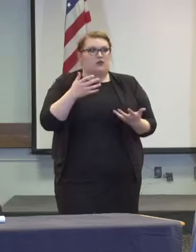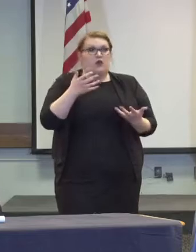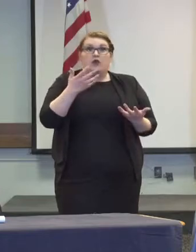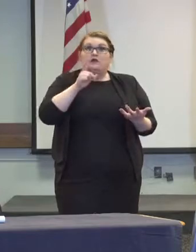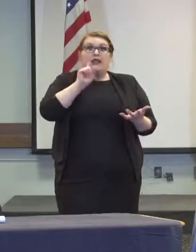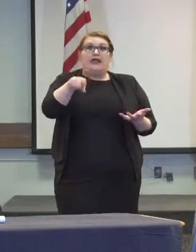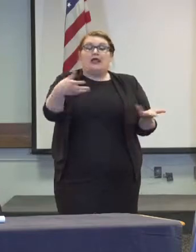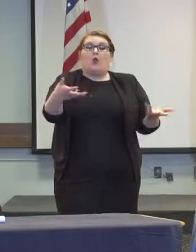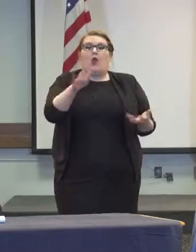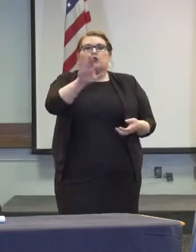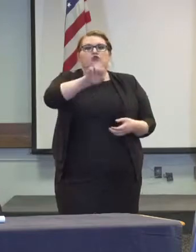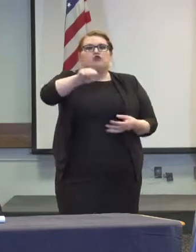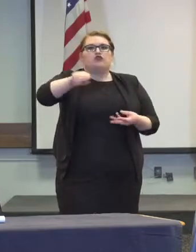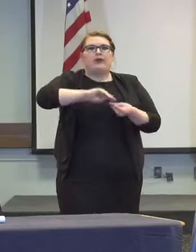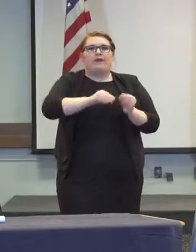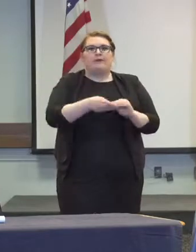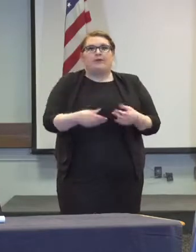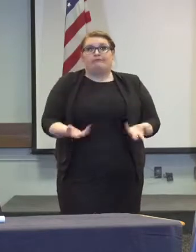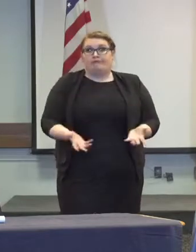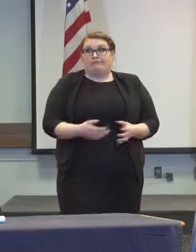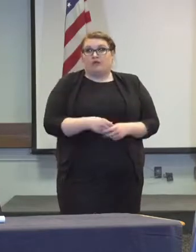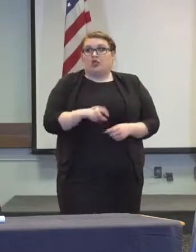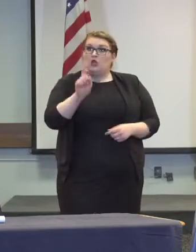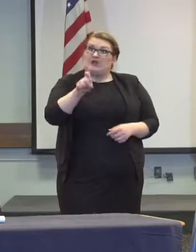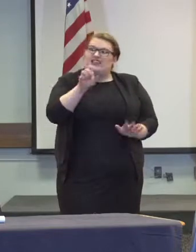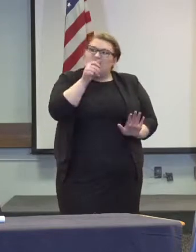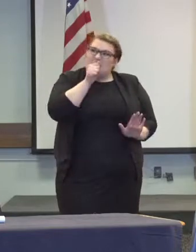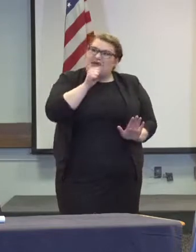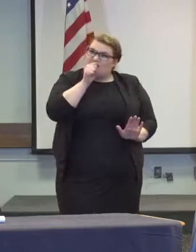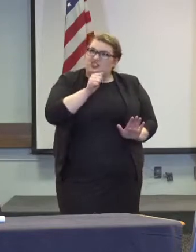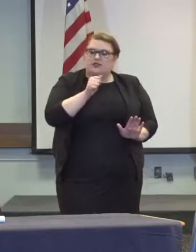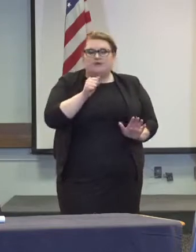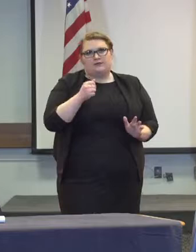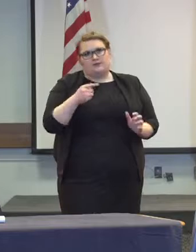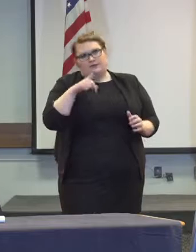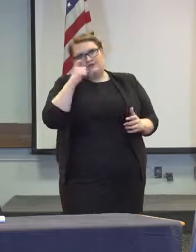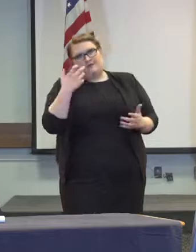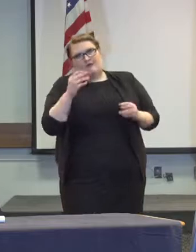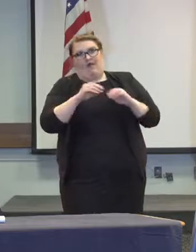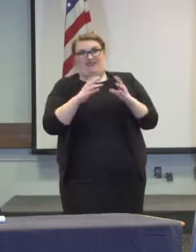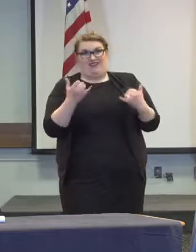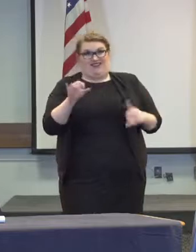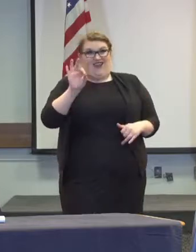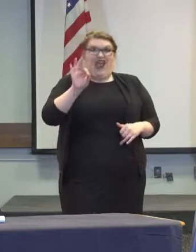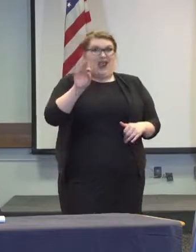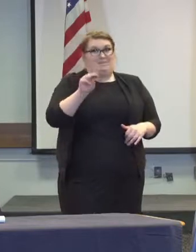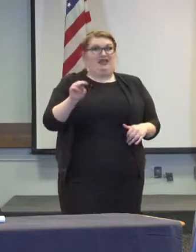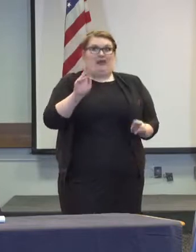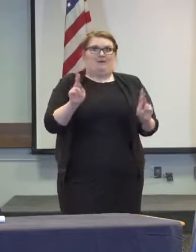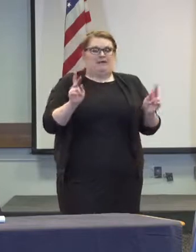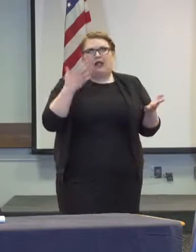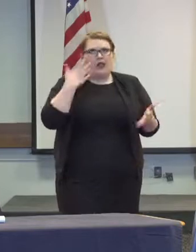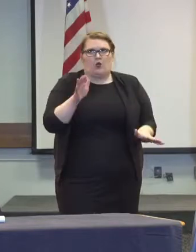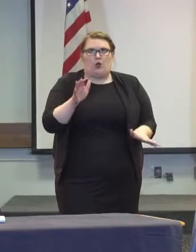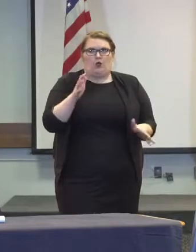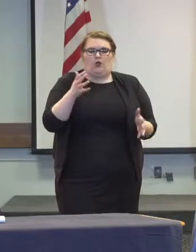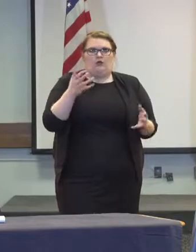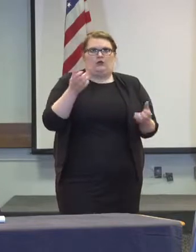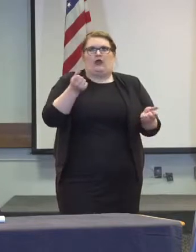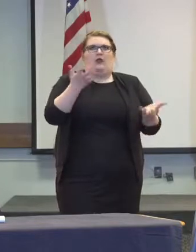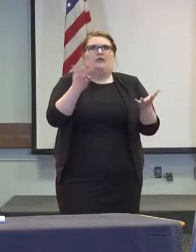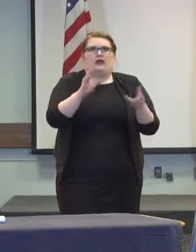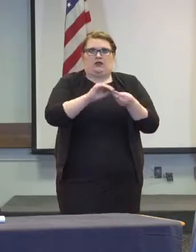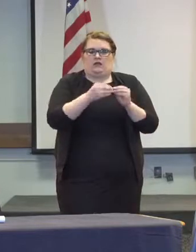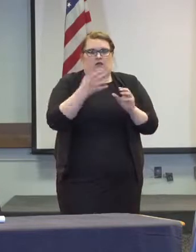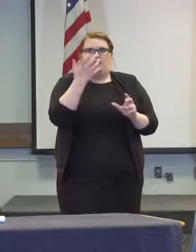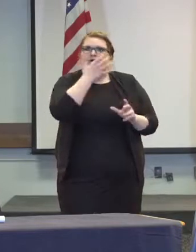Social Security number. You need to be patient because, obviously, with 9 million people, or whatever the astounding number of unemployed